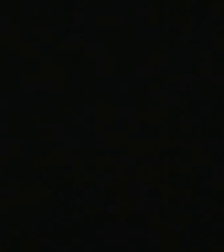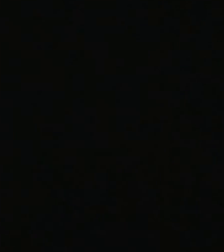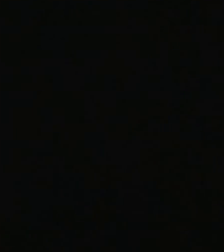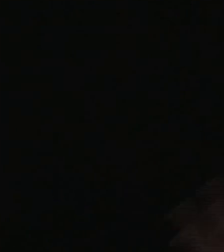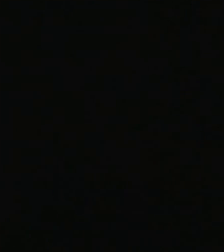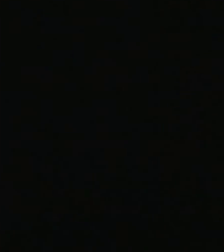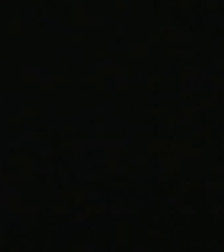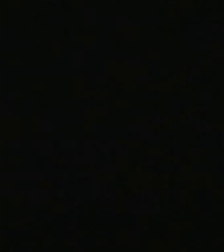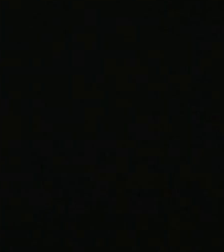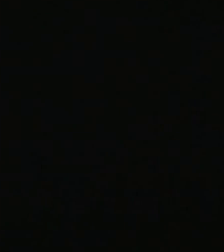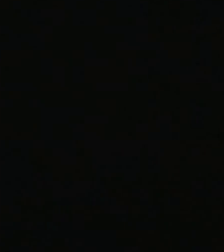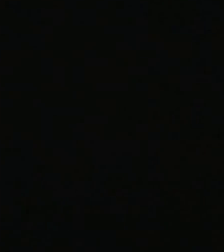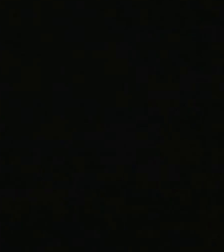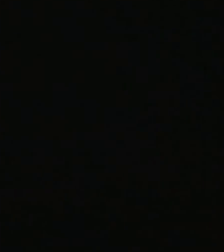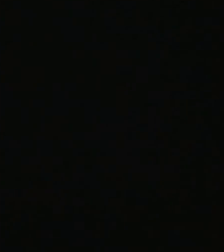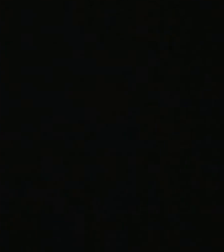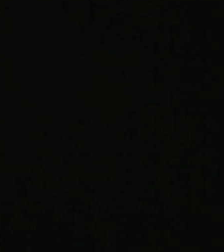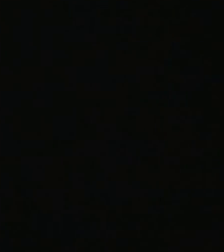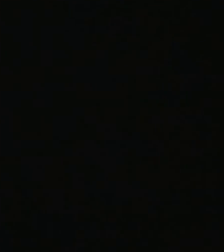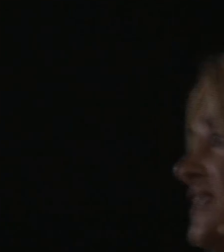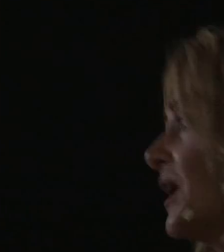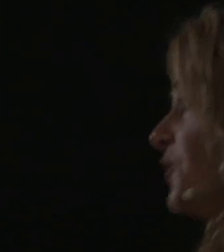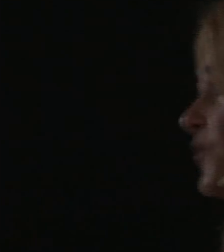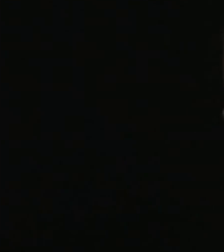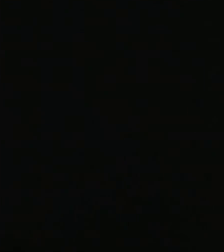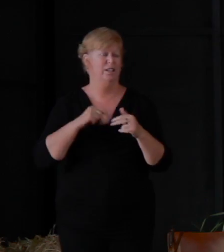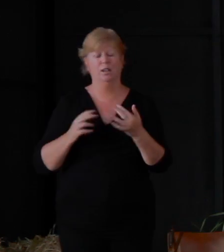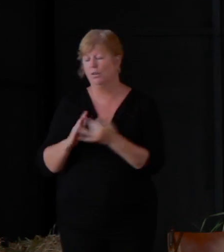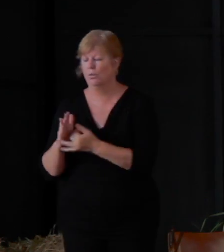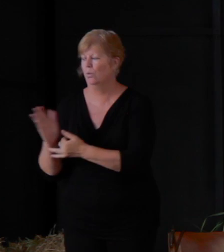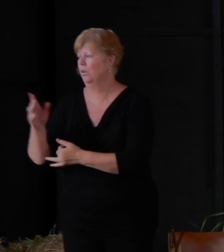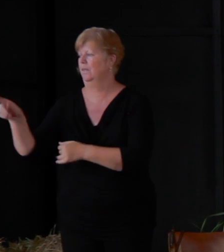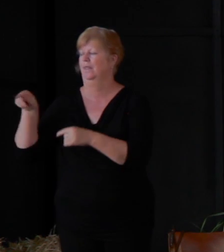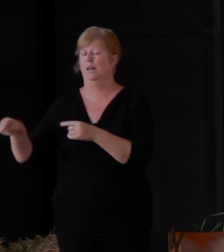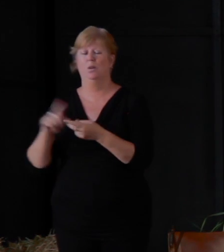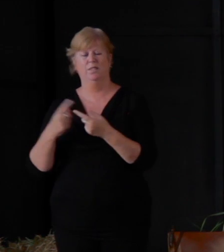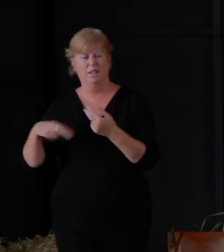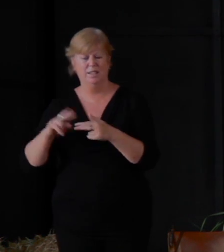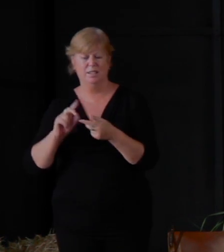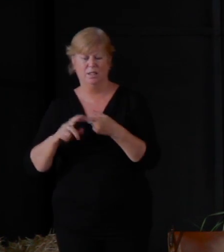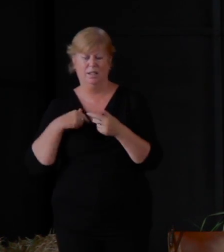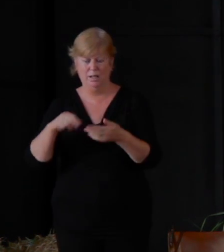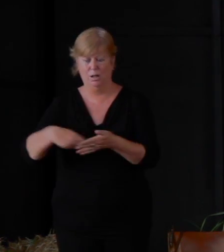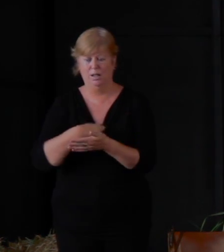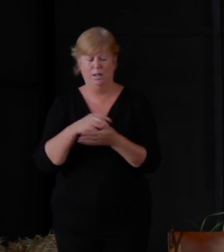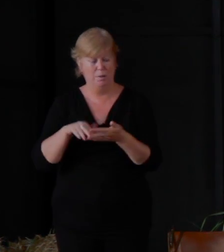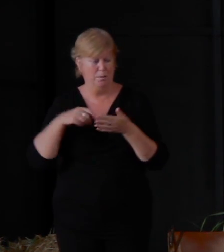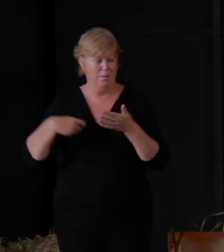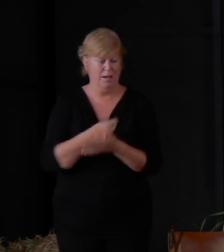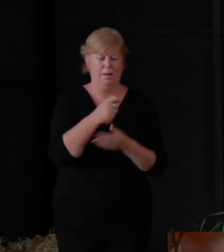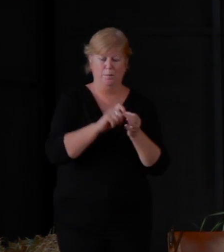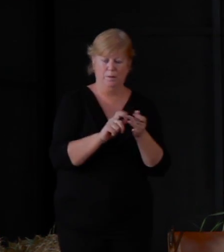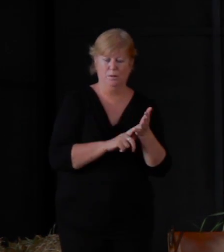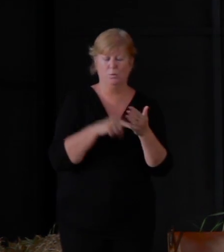living a life. But what if he still was here? What if I didn't go through all that? What if I still had him and he could help me pay the bills and we could